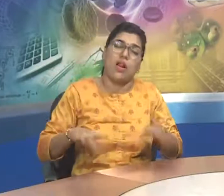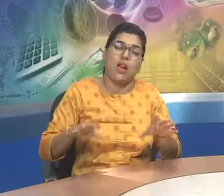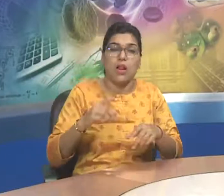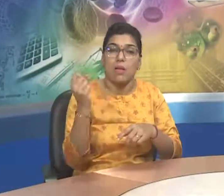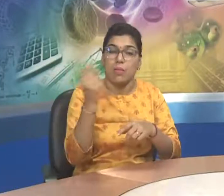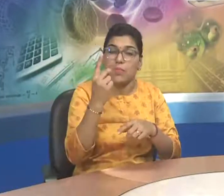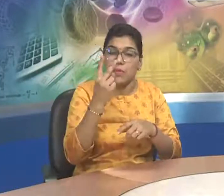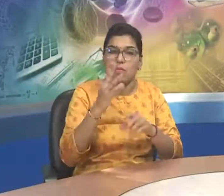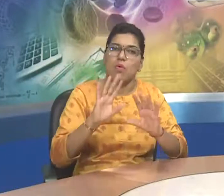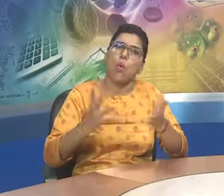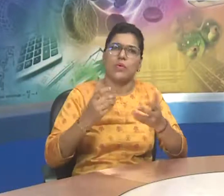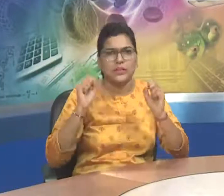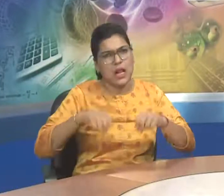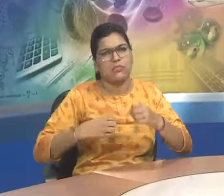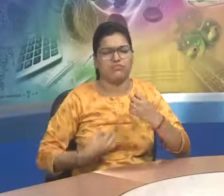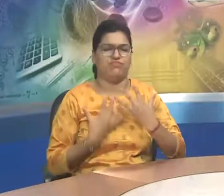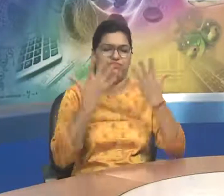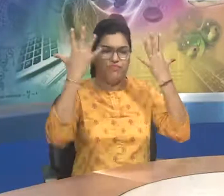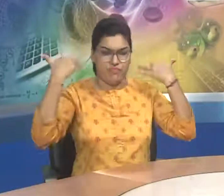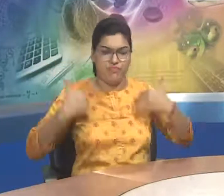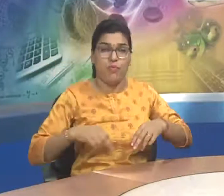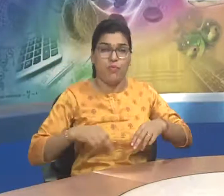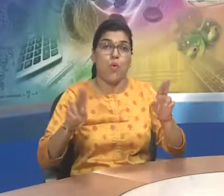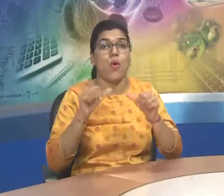but is being treated